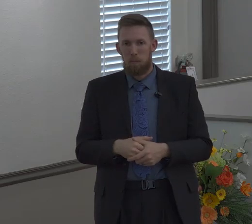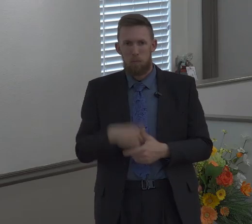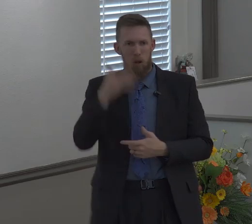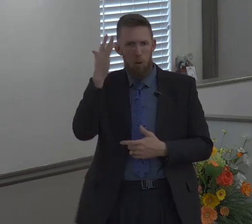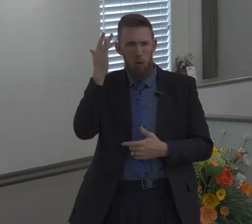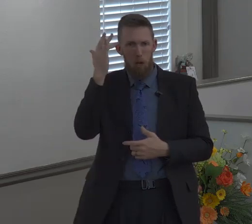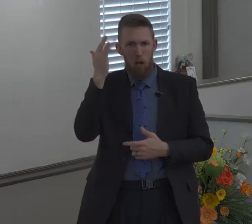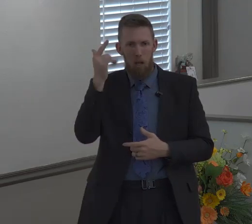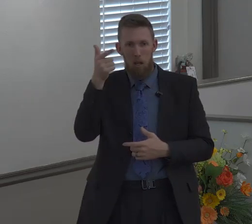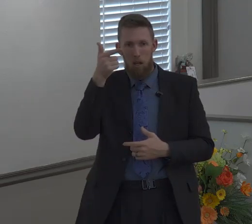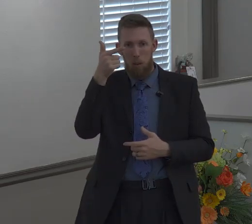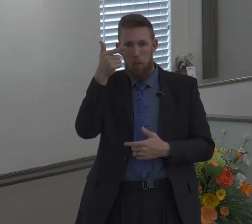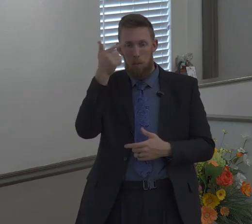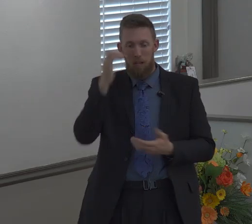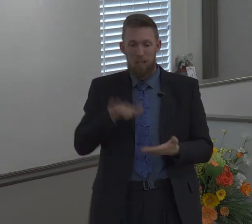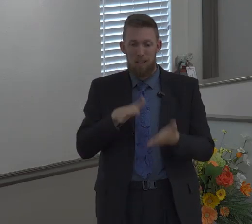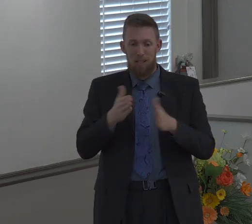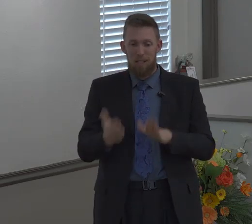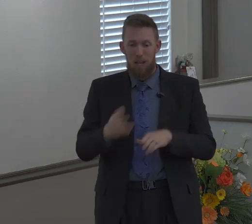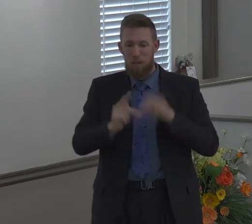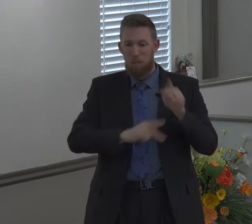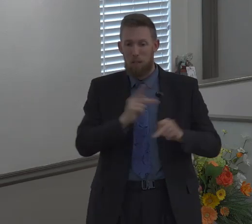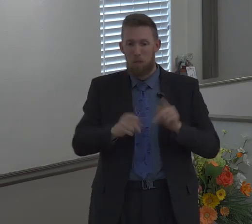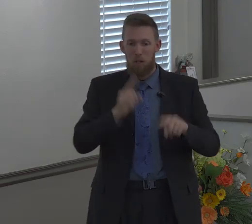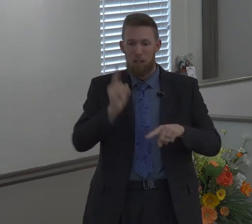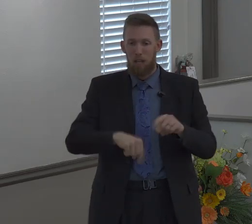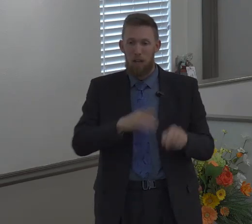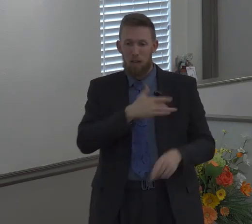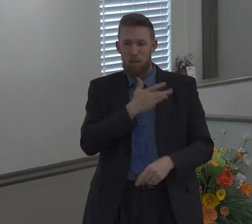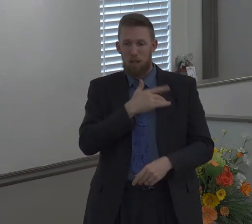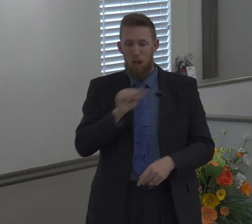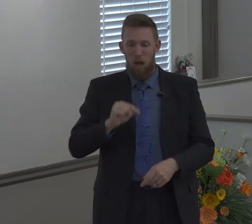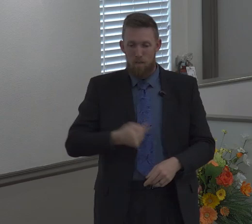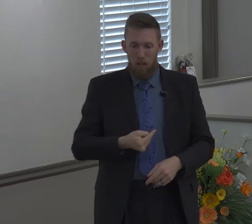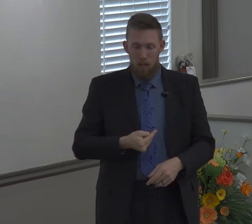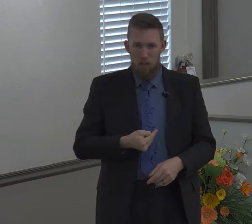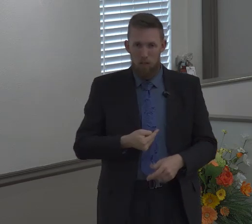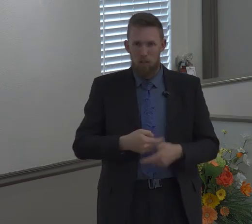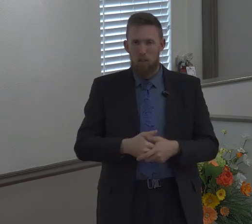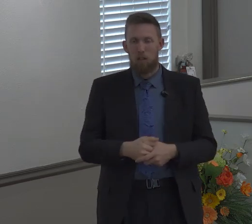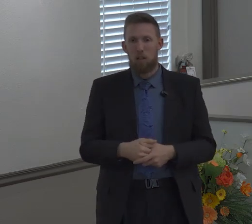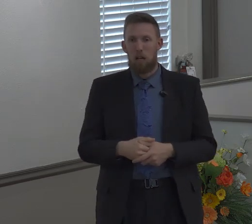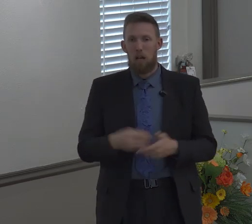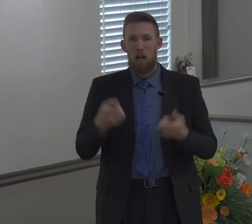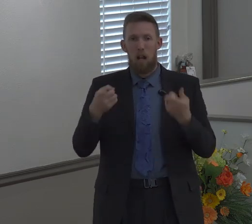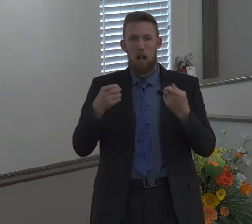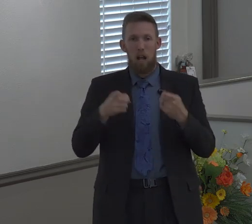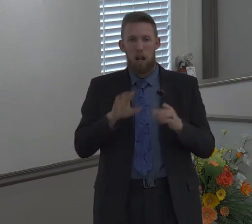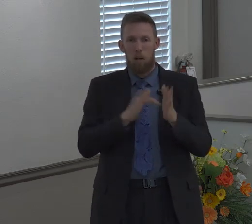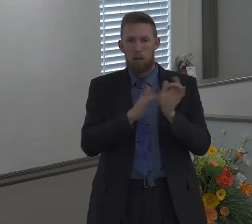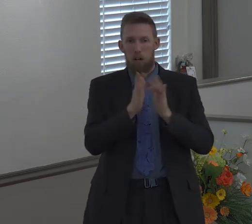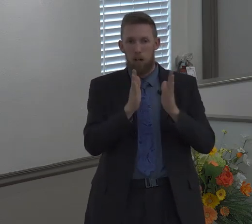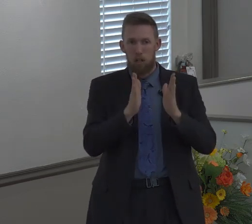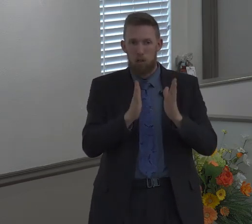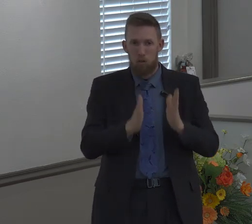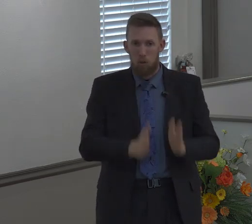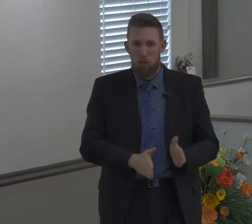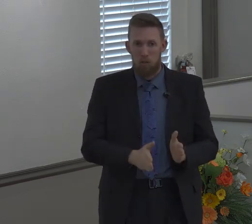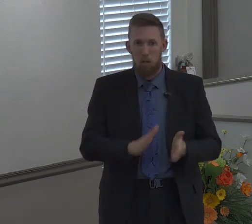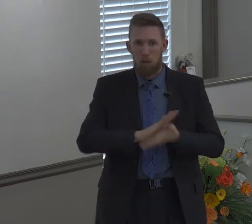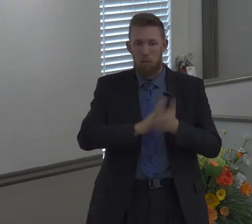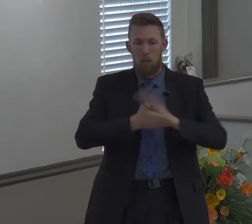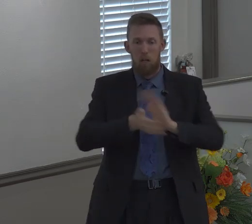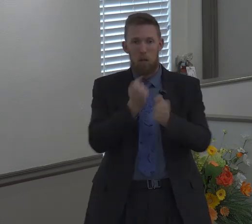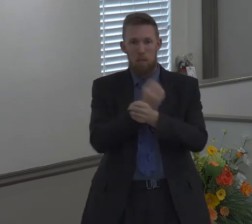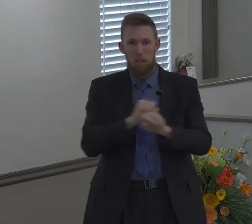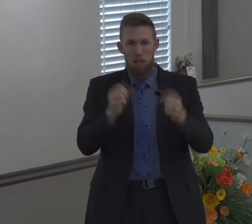Why? Because dead people can't be offended. There you And a Christian, when they get saved, they're supposed